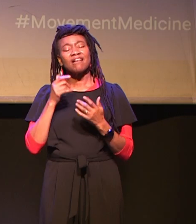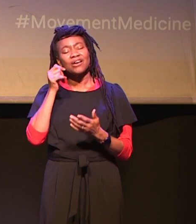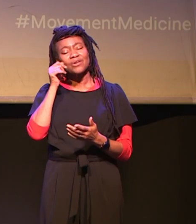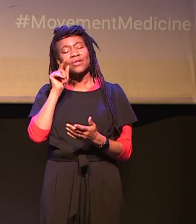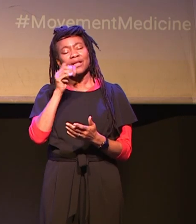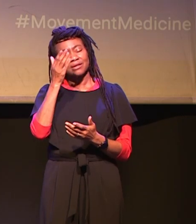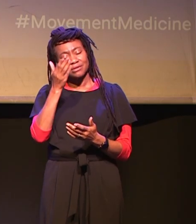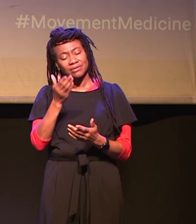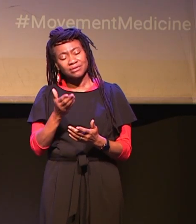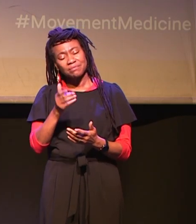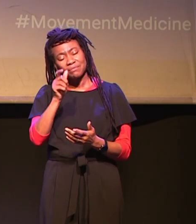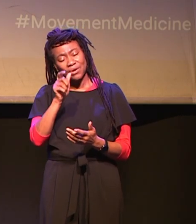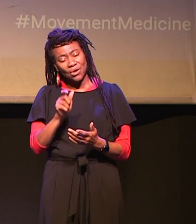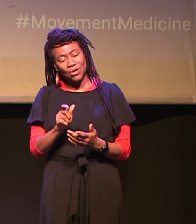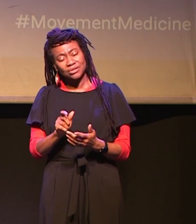Become it.